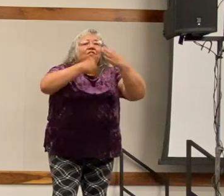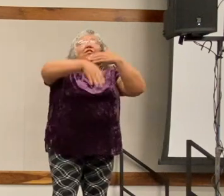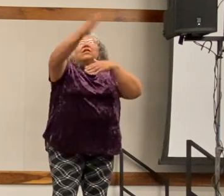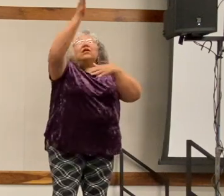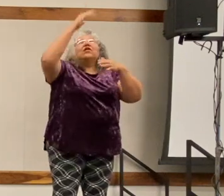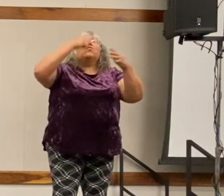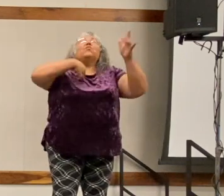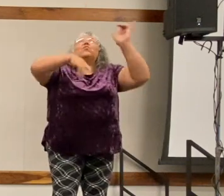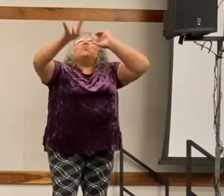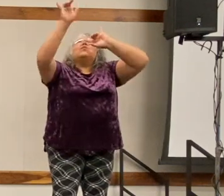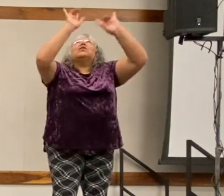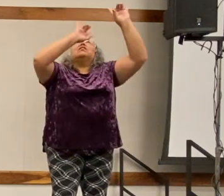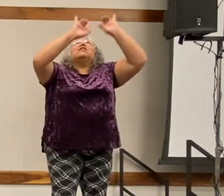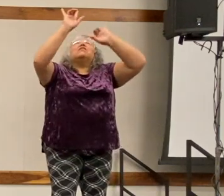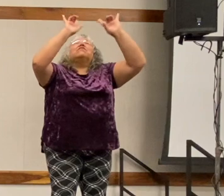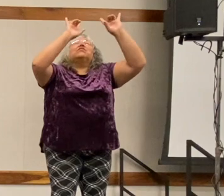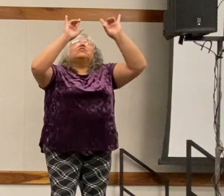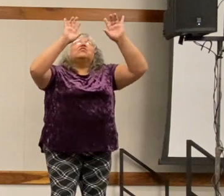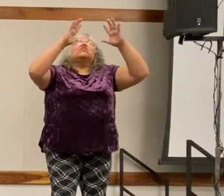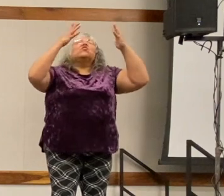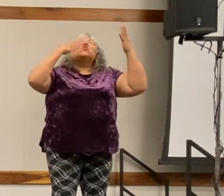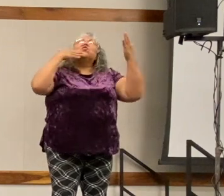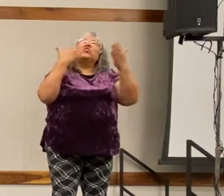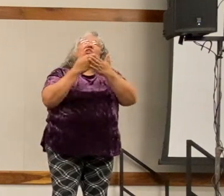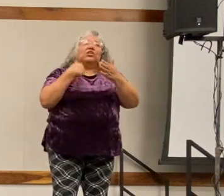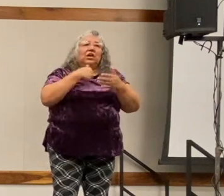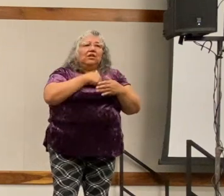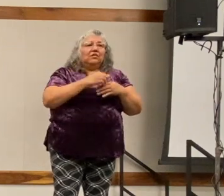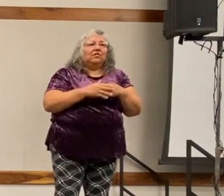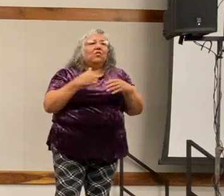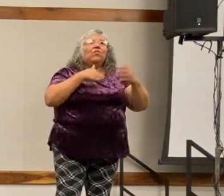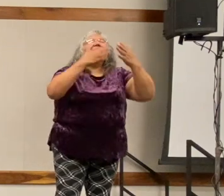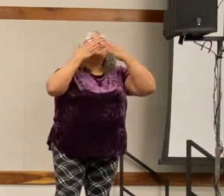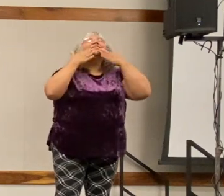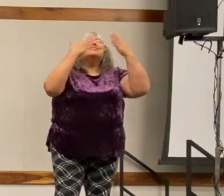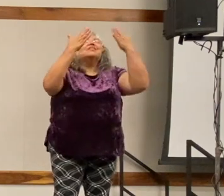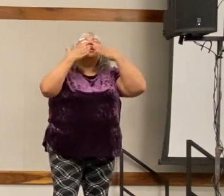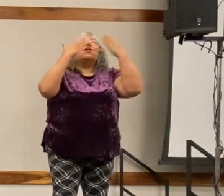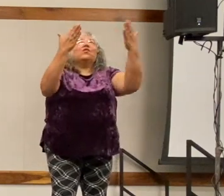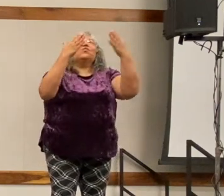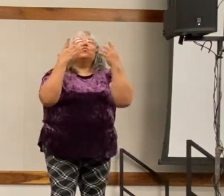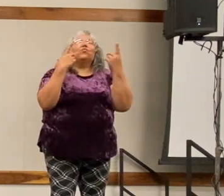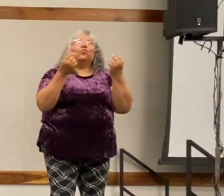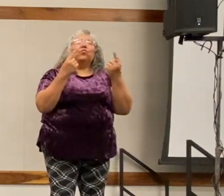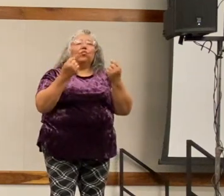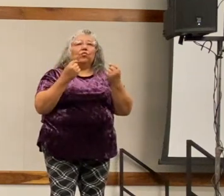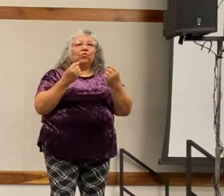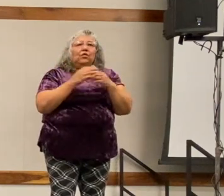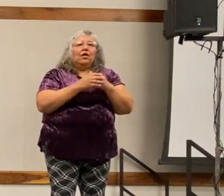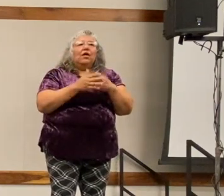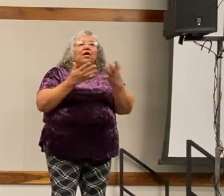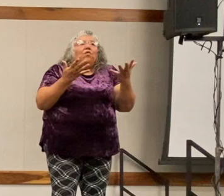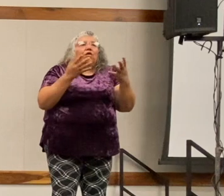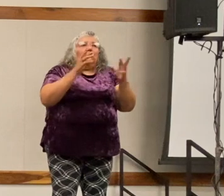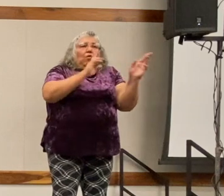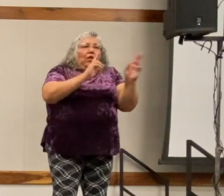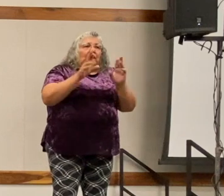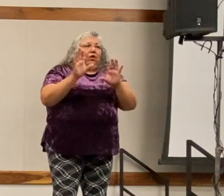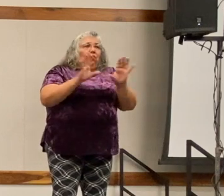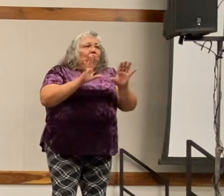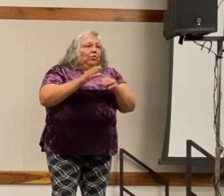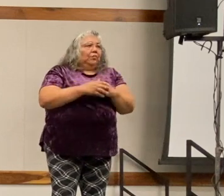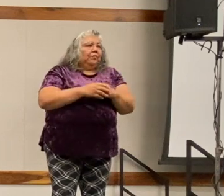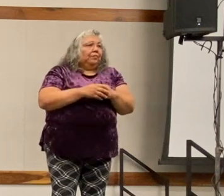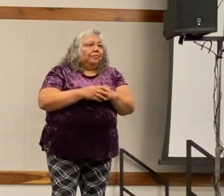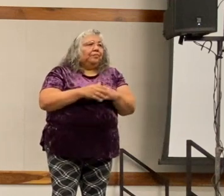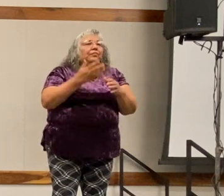we love you. You are so good to us, and we thank you, Father, for what you're doing and what you're about to do.